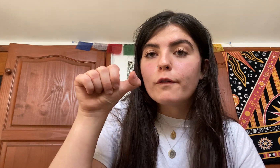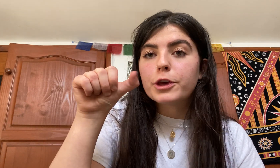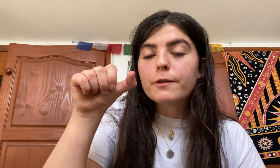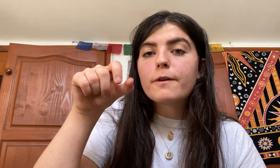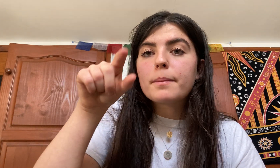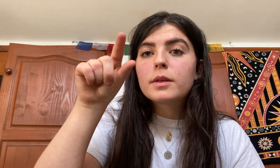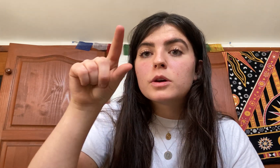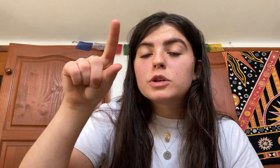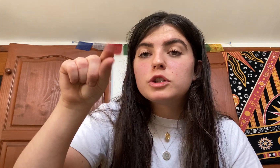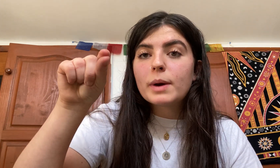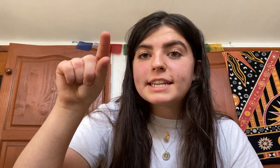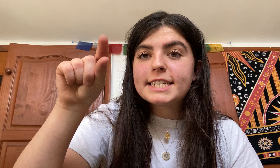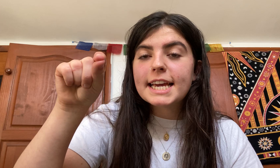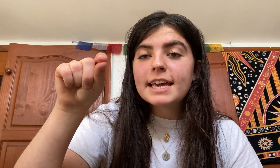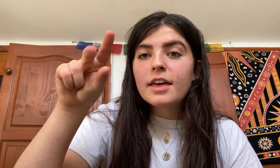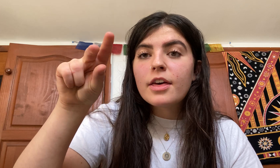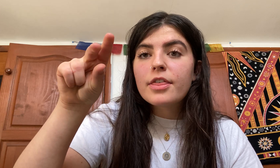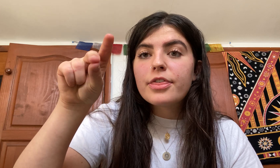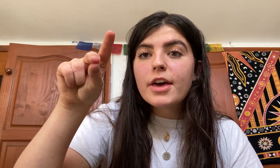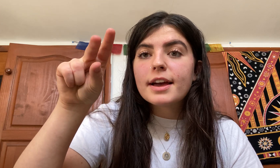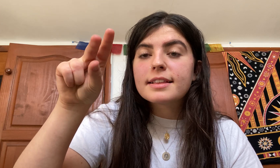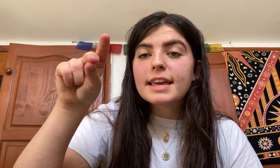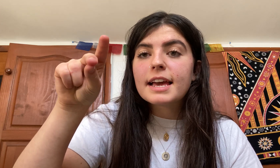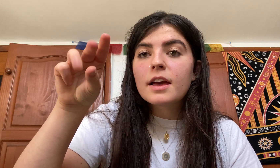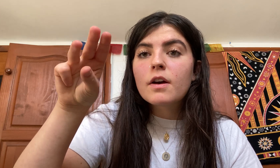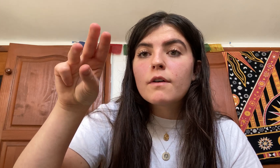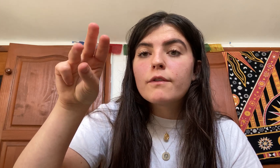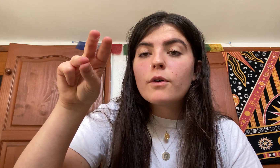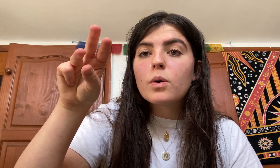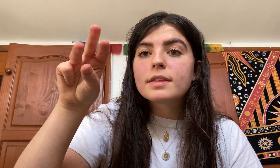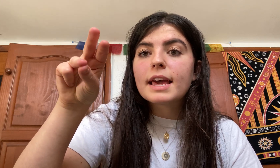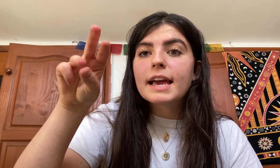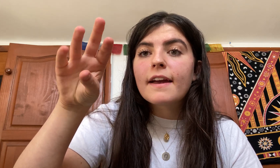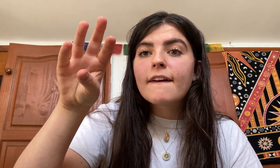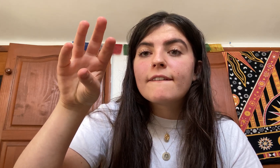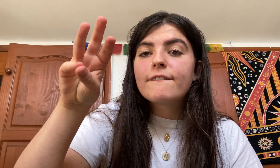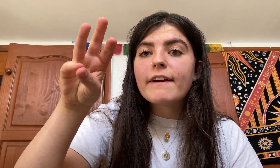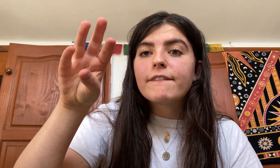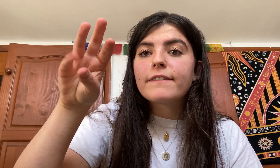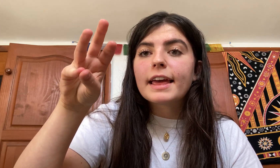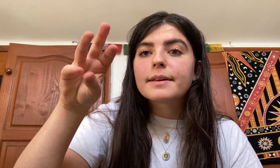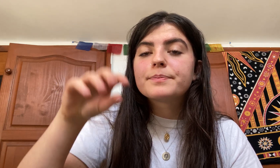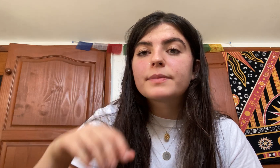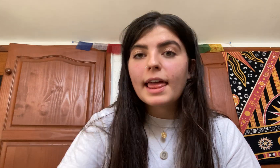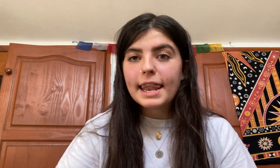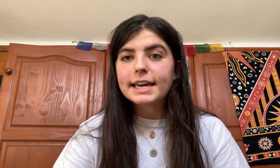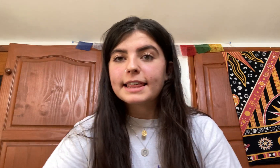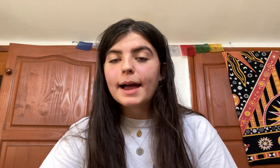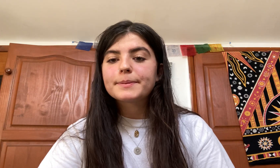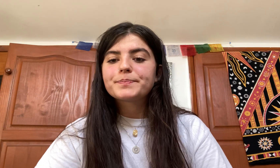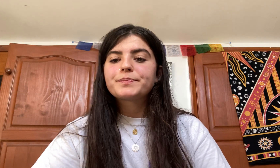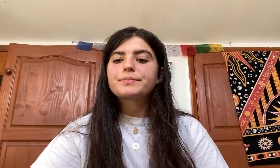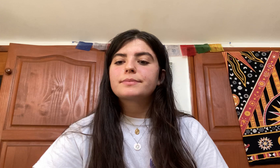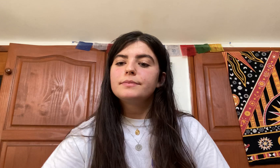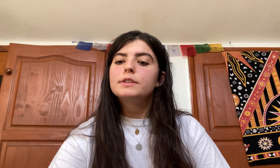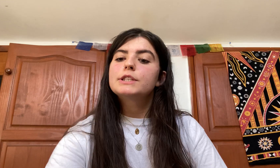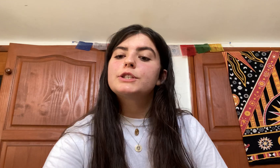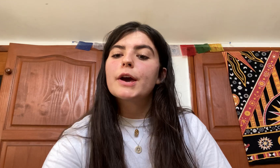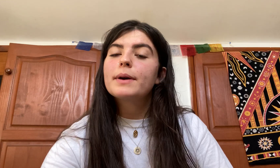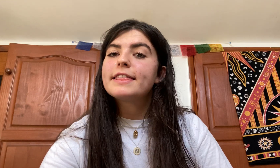your thumb. 20, 30, 40, 50. Like that. So, and then